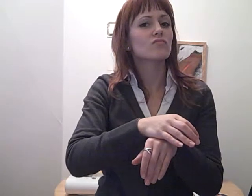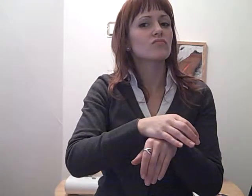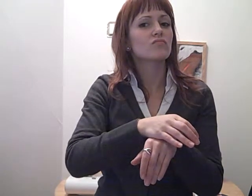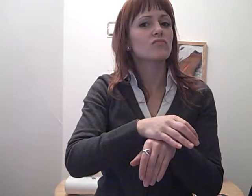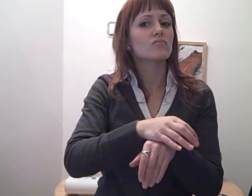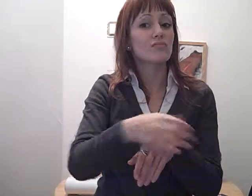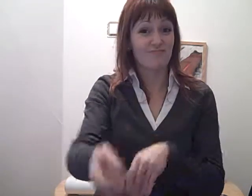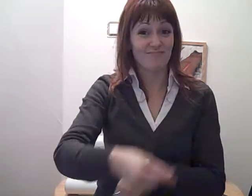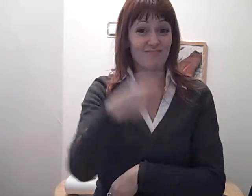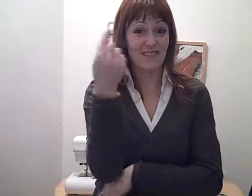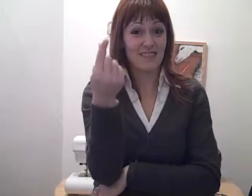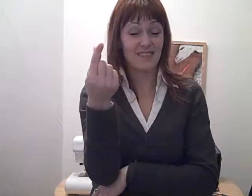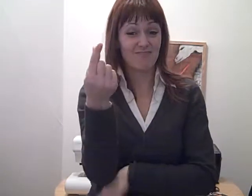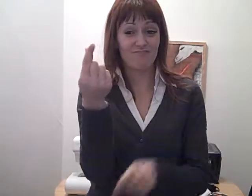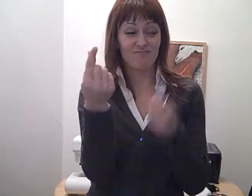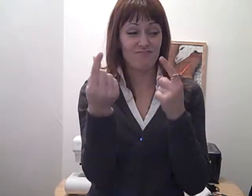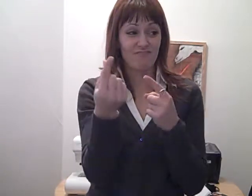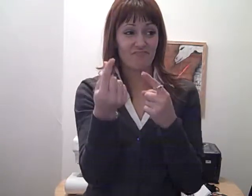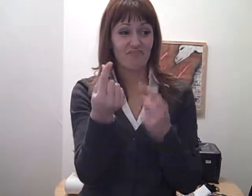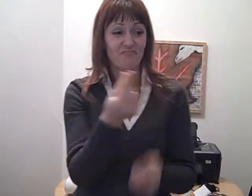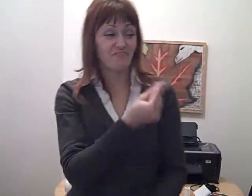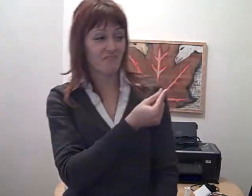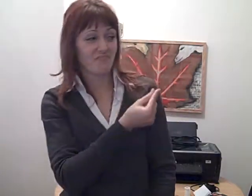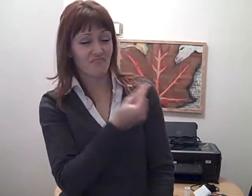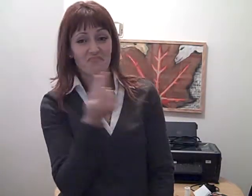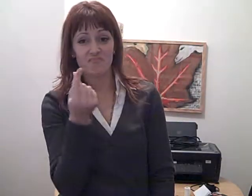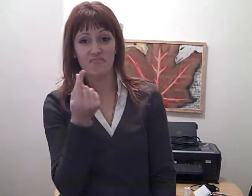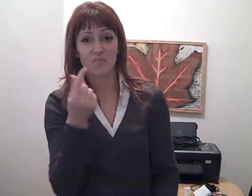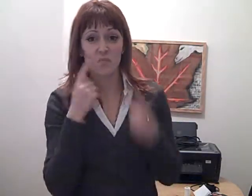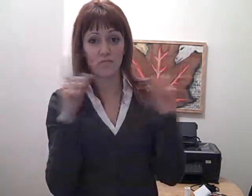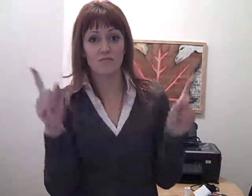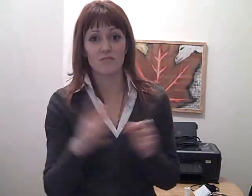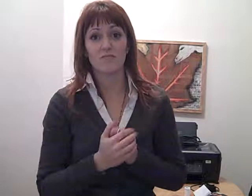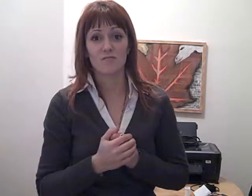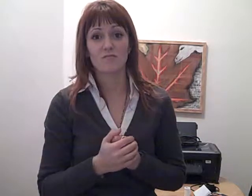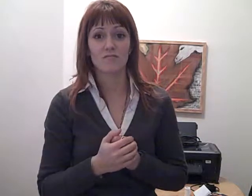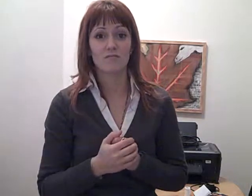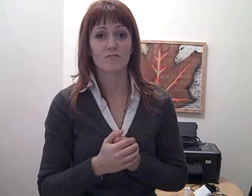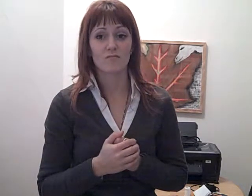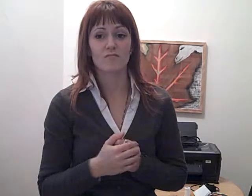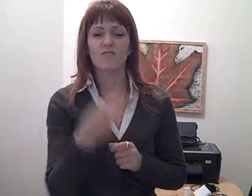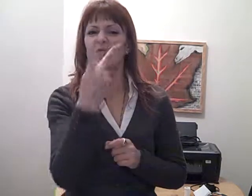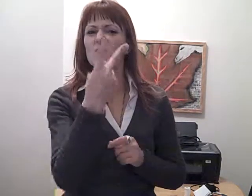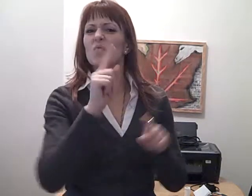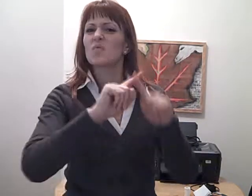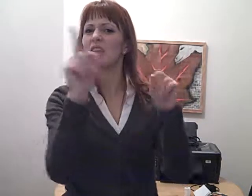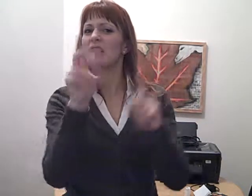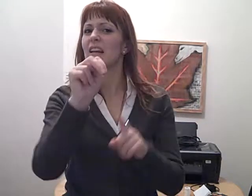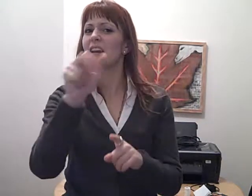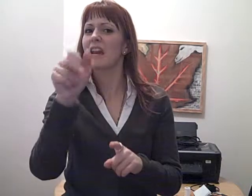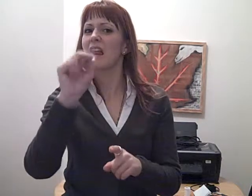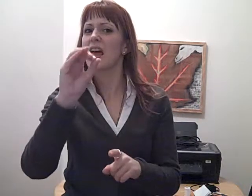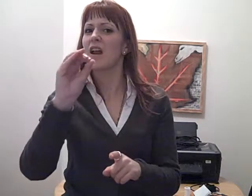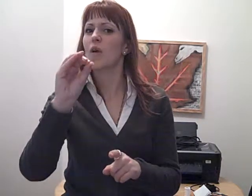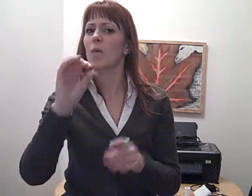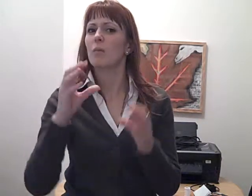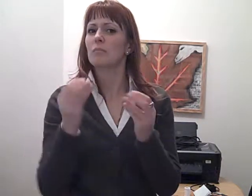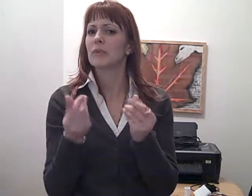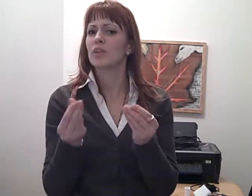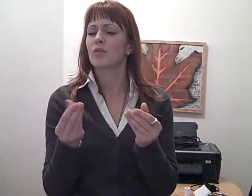This lets you do it. It's a nanomaterial, 2 nanomaterials, a detector and an imager. The total width